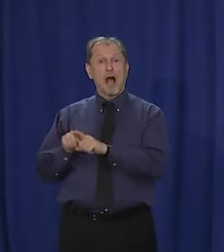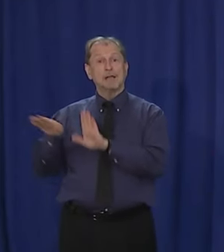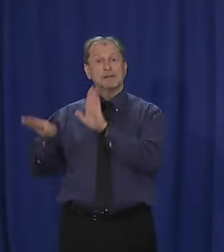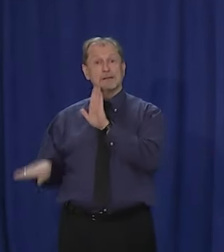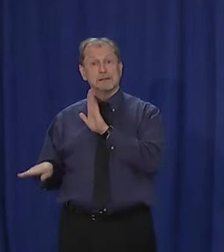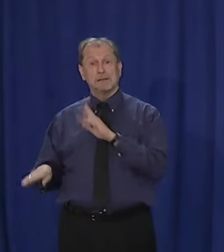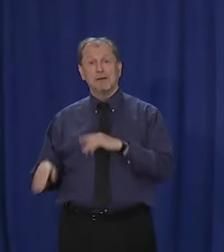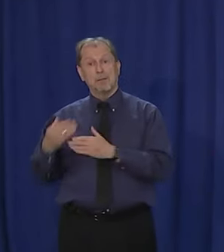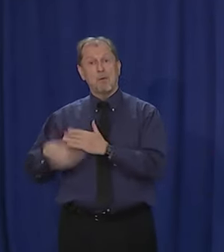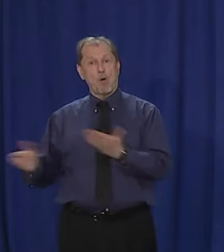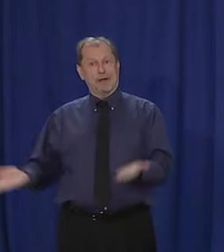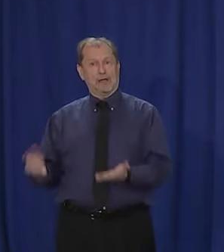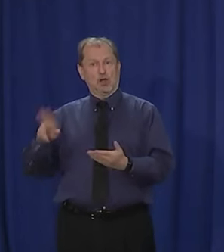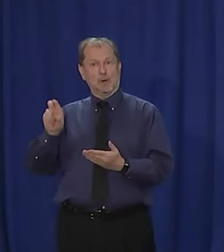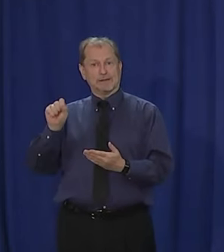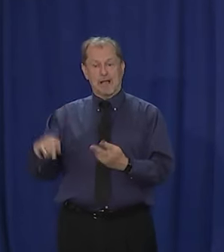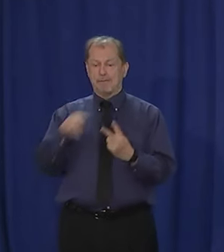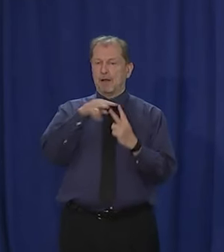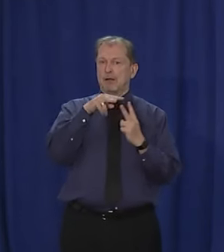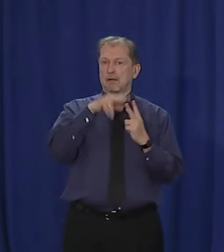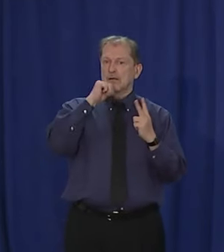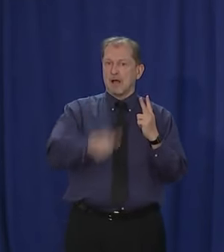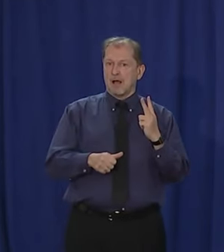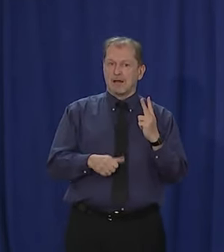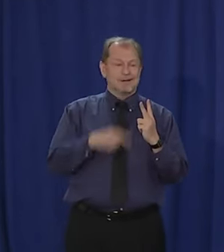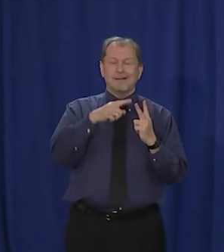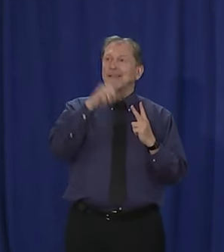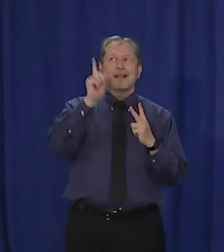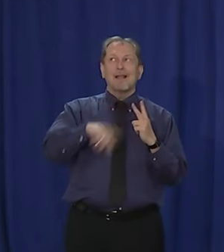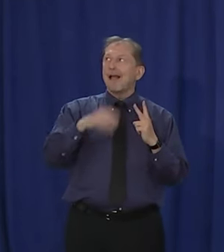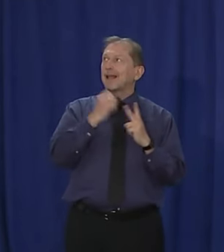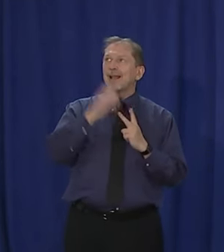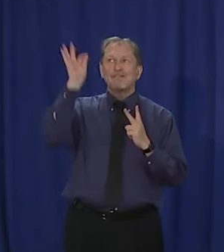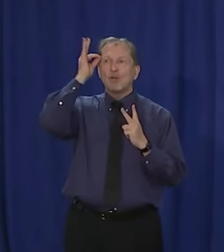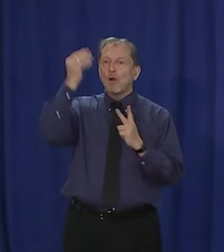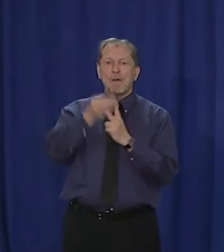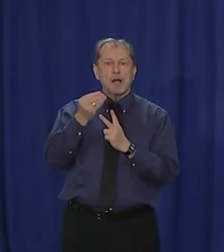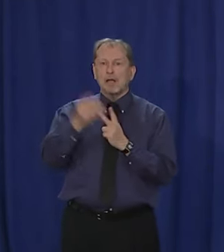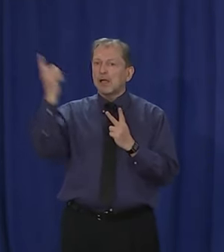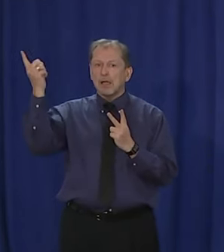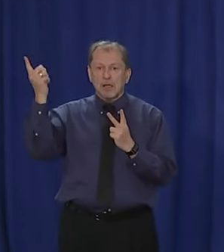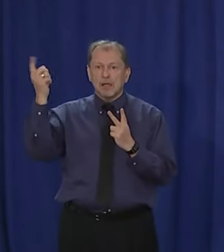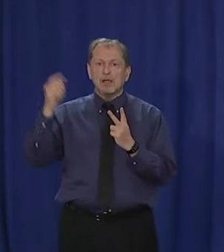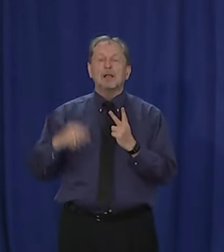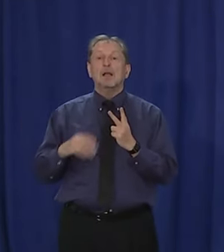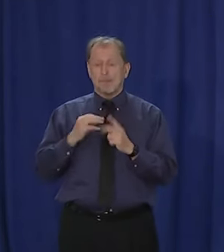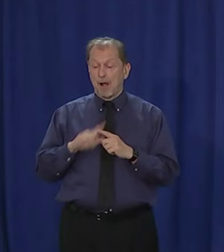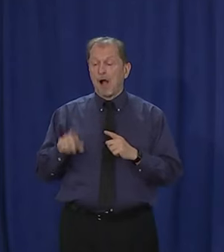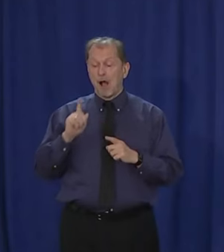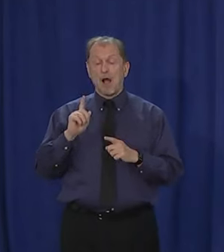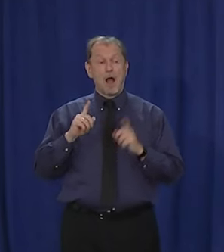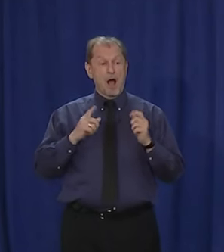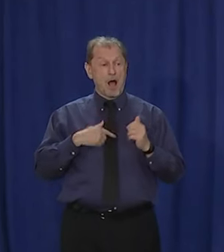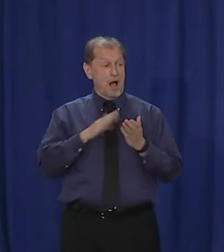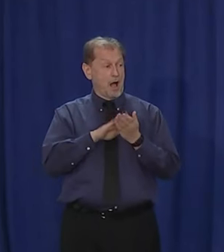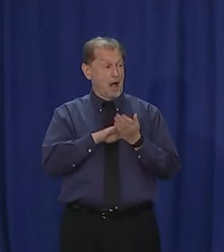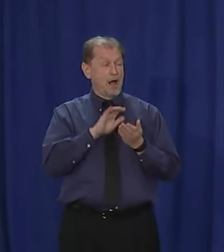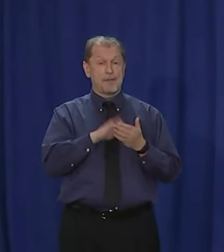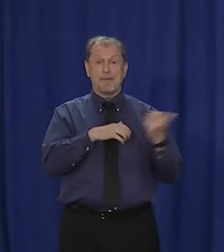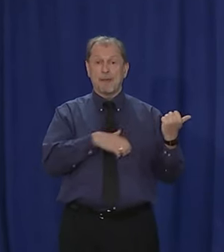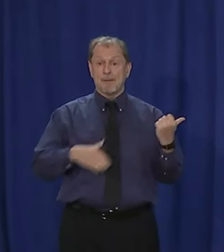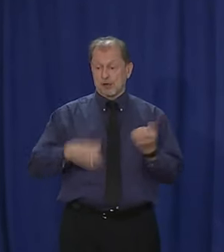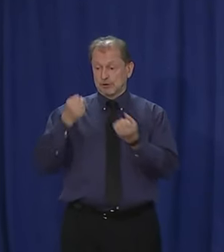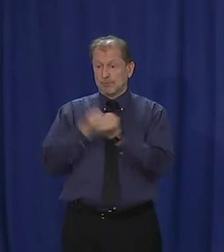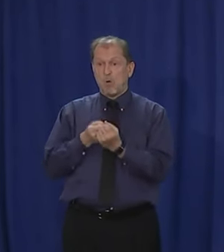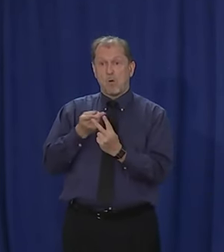insurance at the state level. But they will be eligible for city supports. And I applaud the mayor for standing with undocumented individuals and families throughout